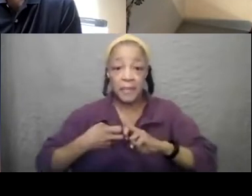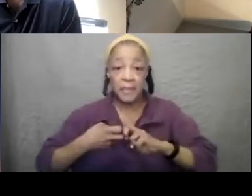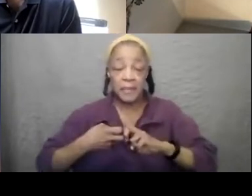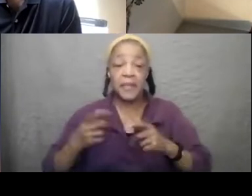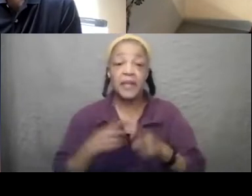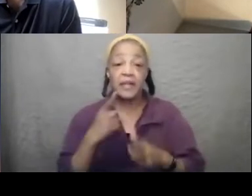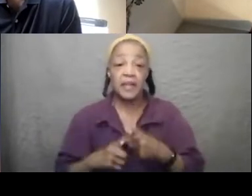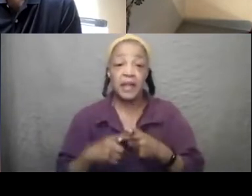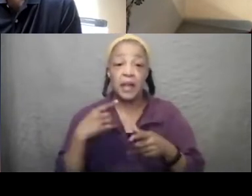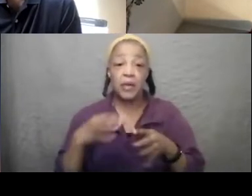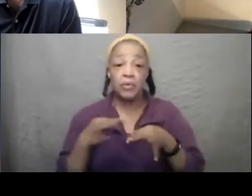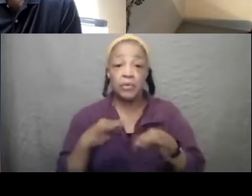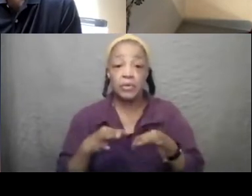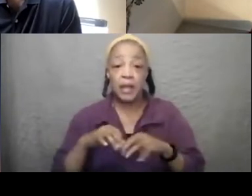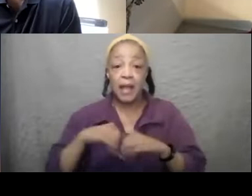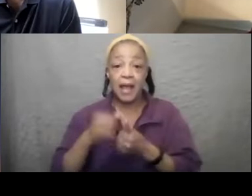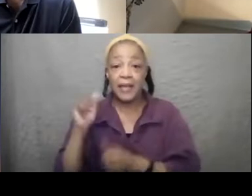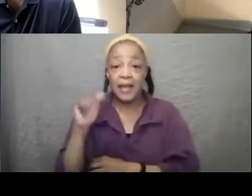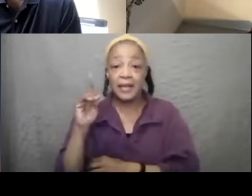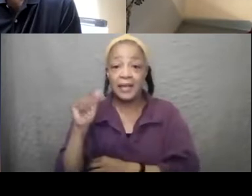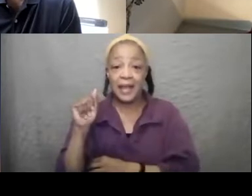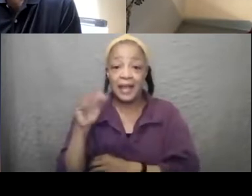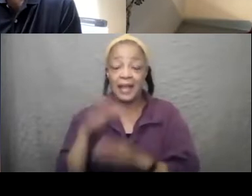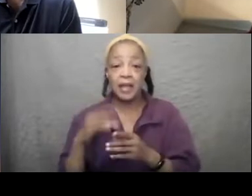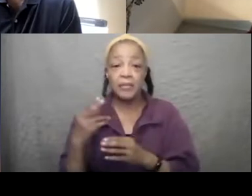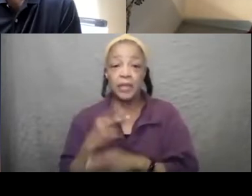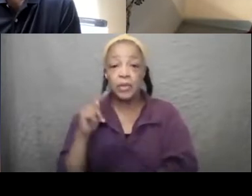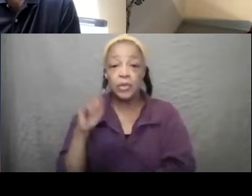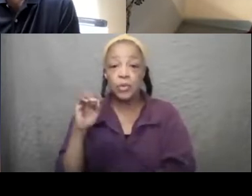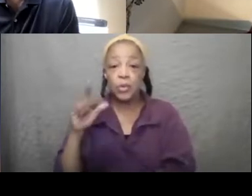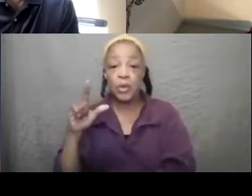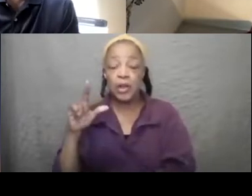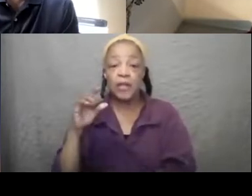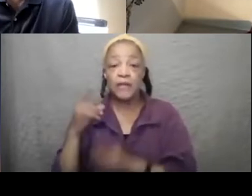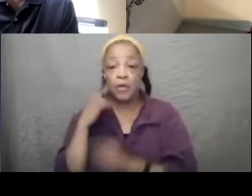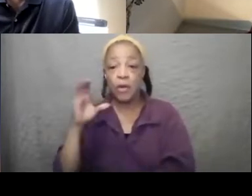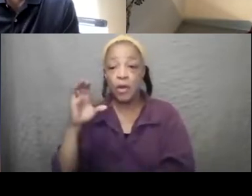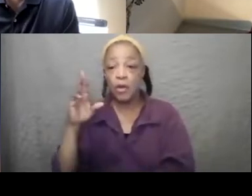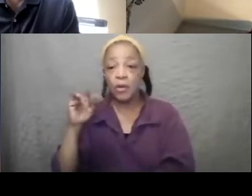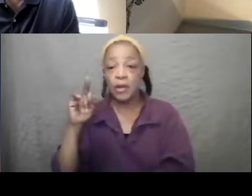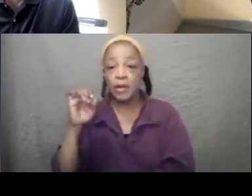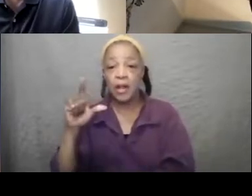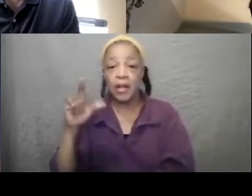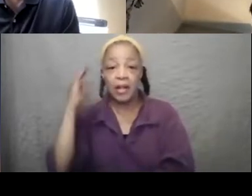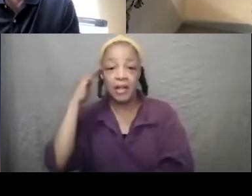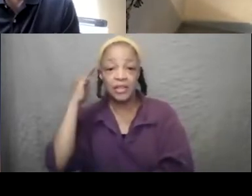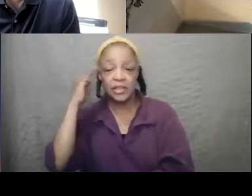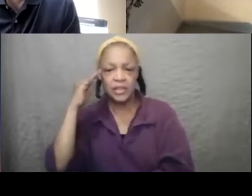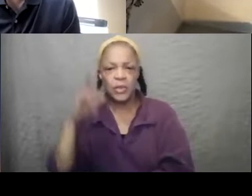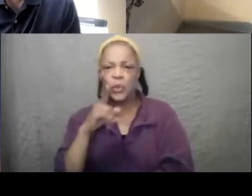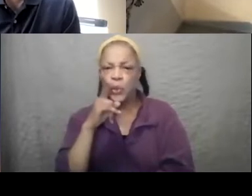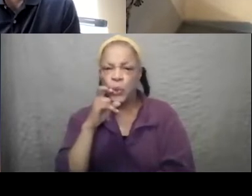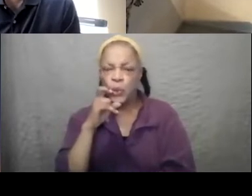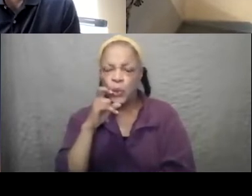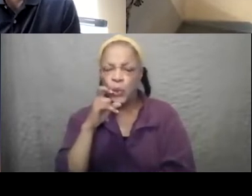describe how the ADA can actually be a tool of critical consciousness. So who are the oppressed, and what is the